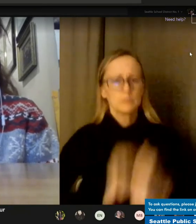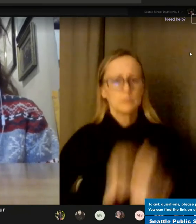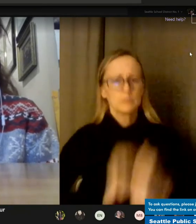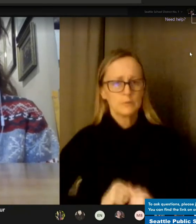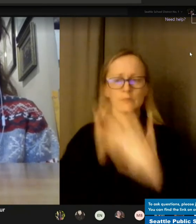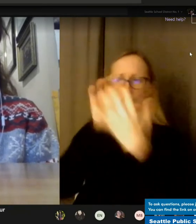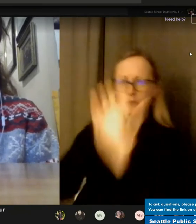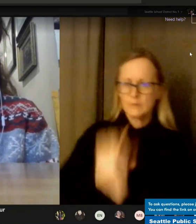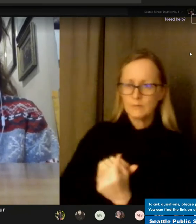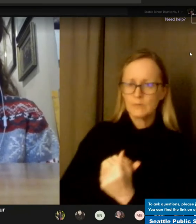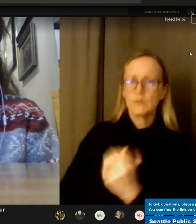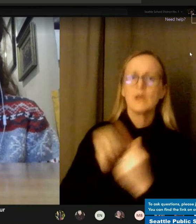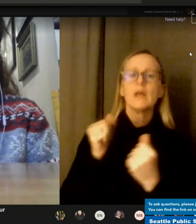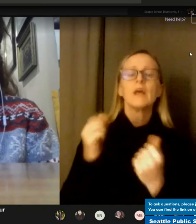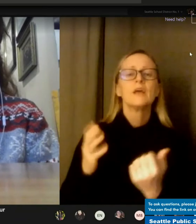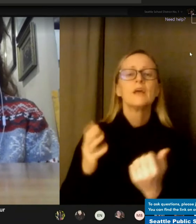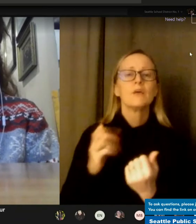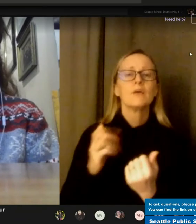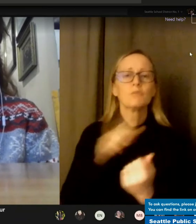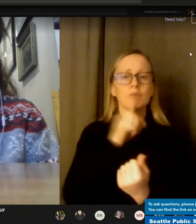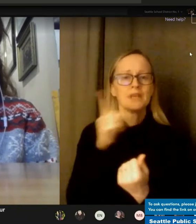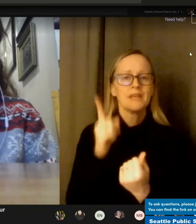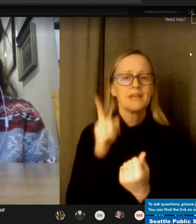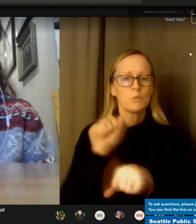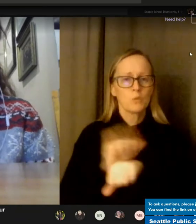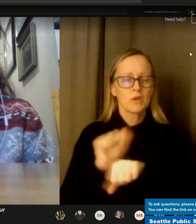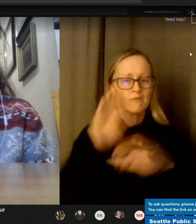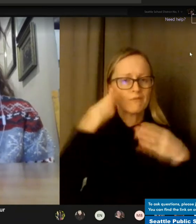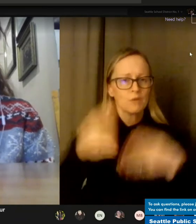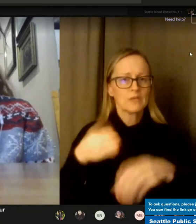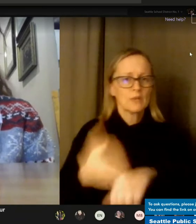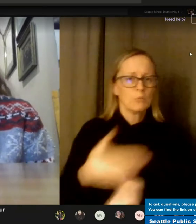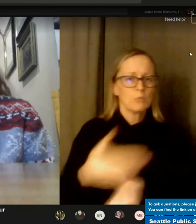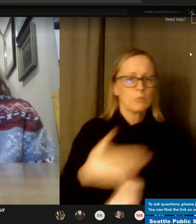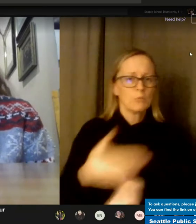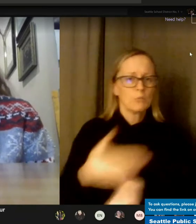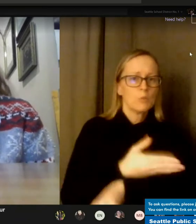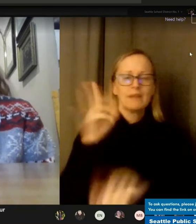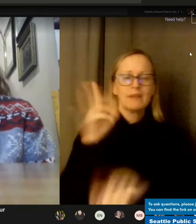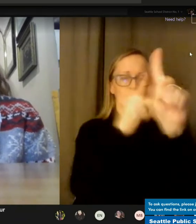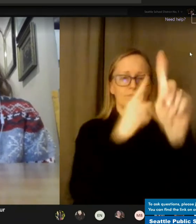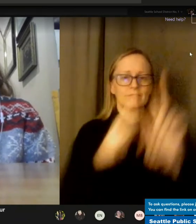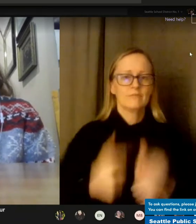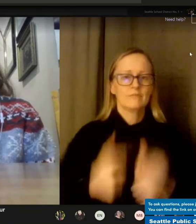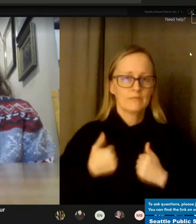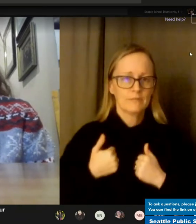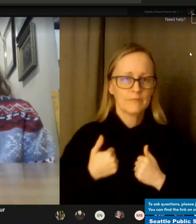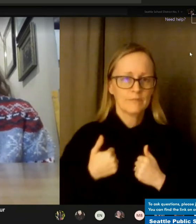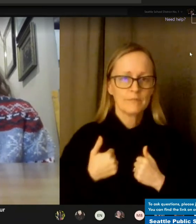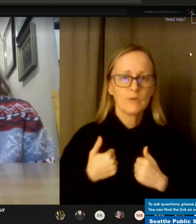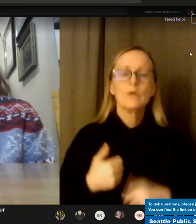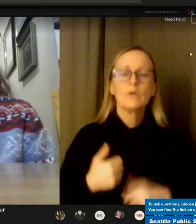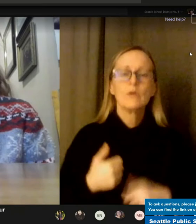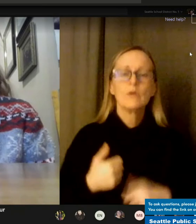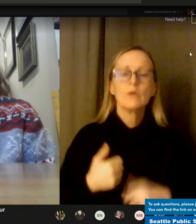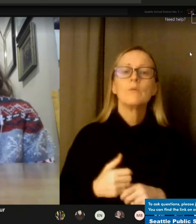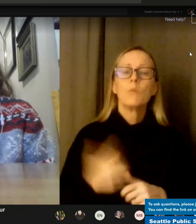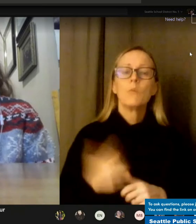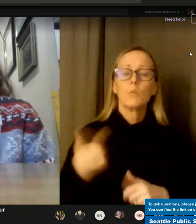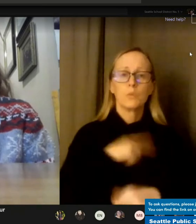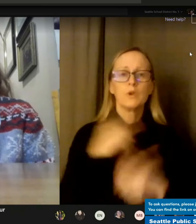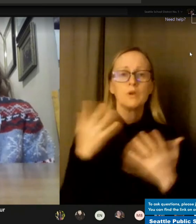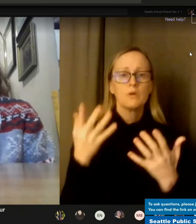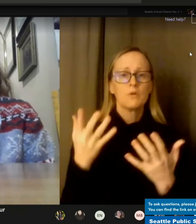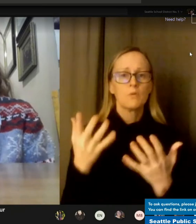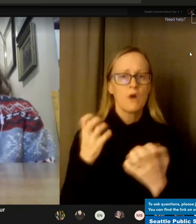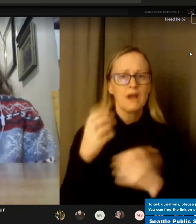life outcomes for these students. We work with teachers to ensure that ELs have access to core